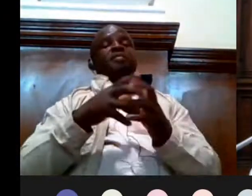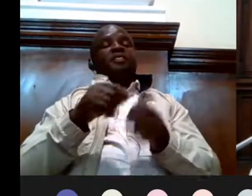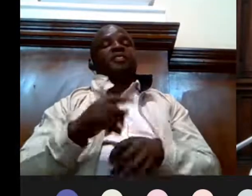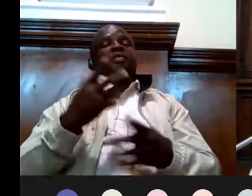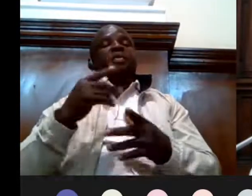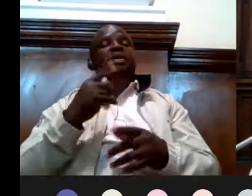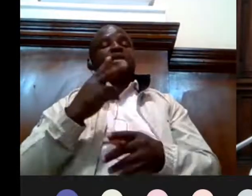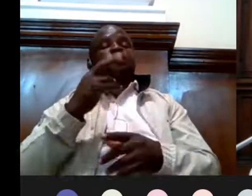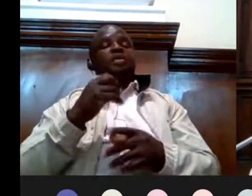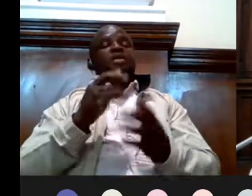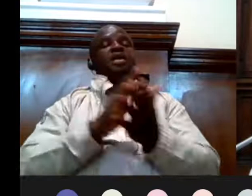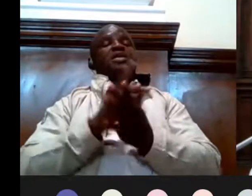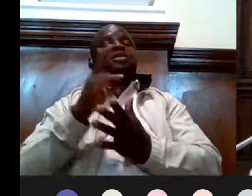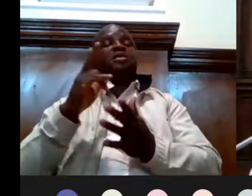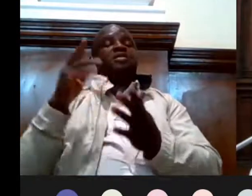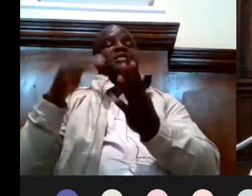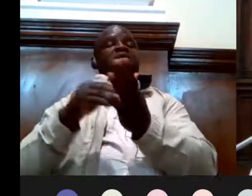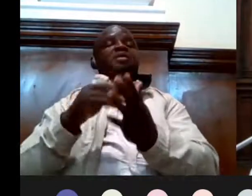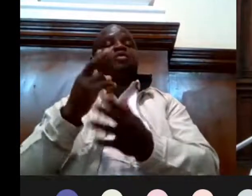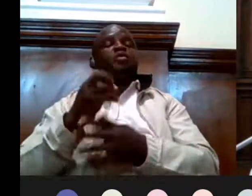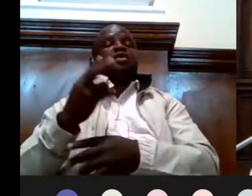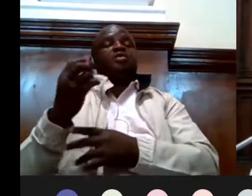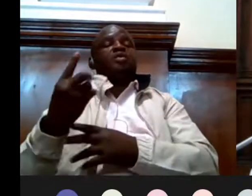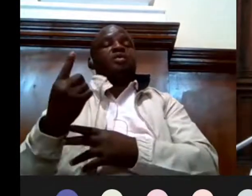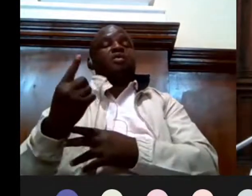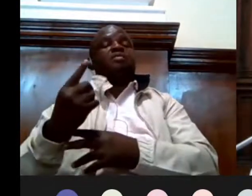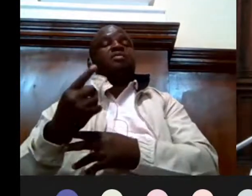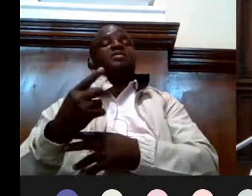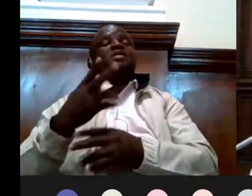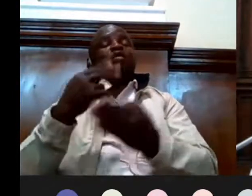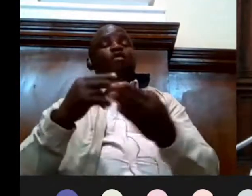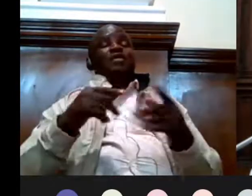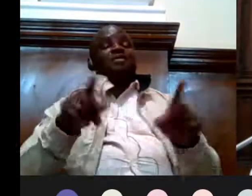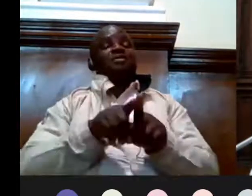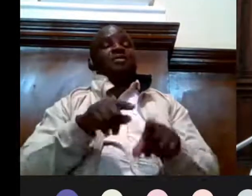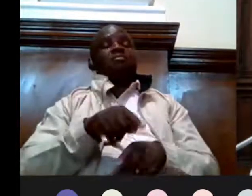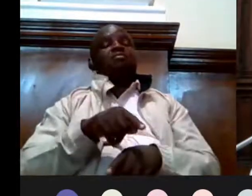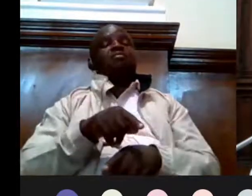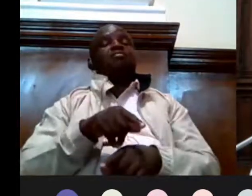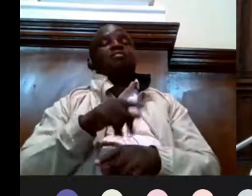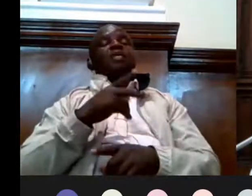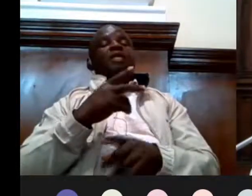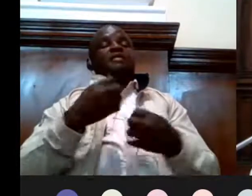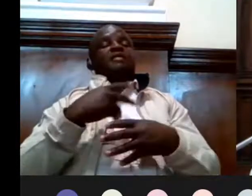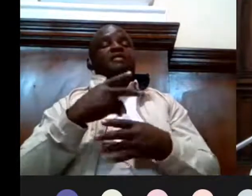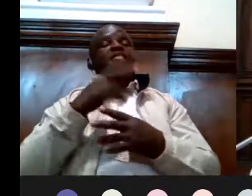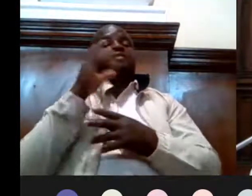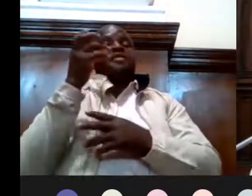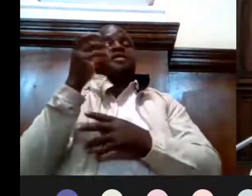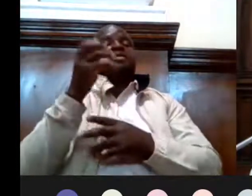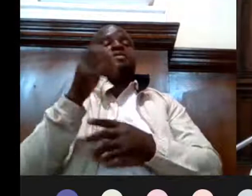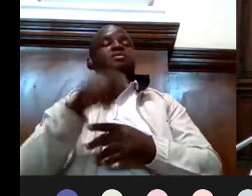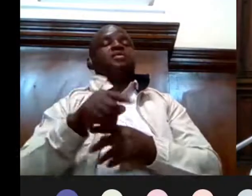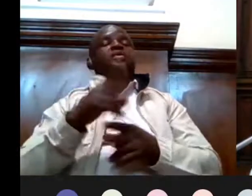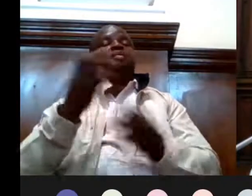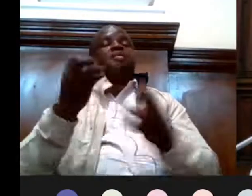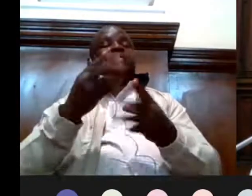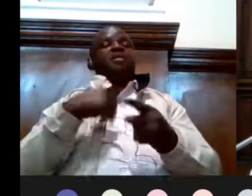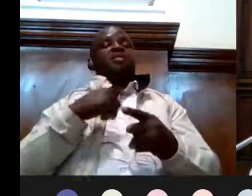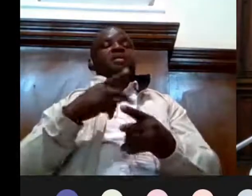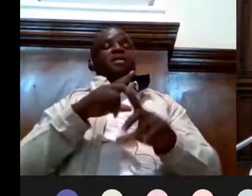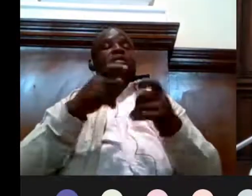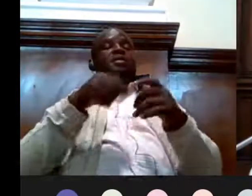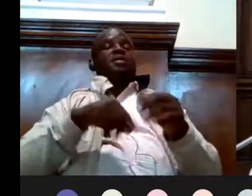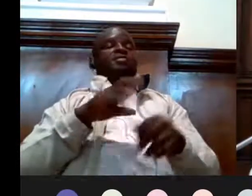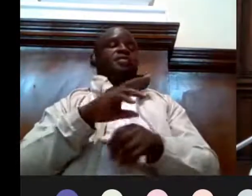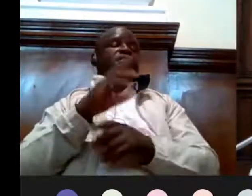the periods of 2018 to 2021 and contracts given to Free State-based suppliers.